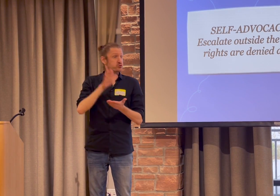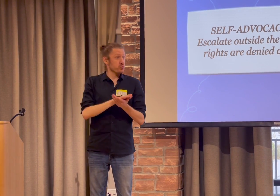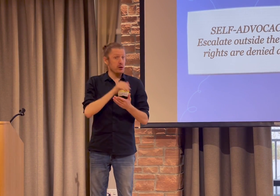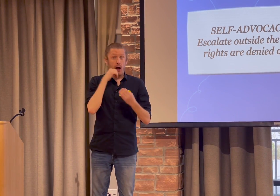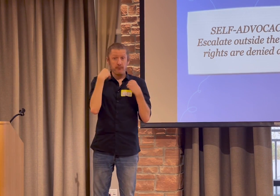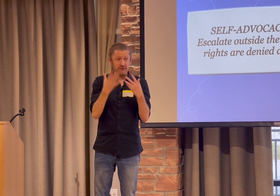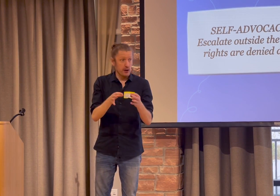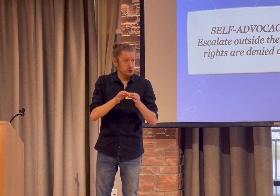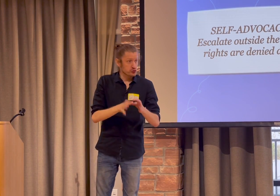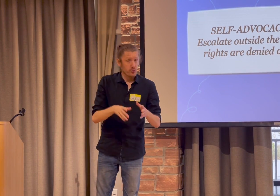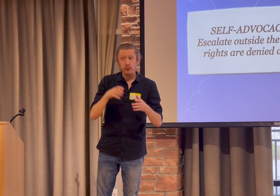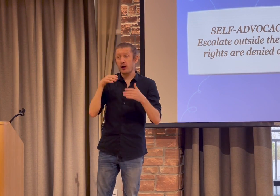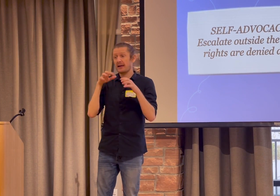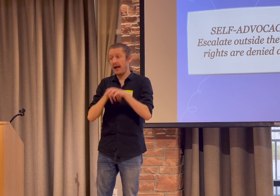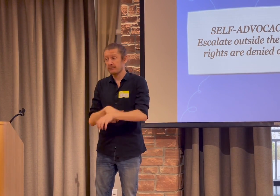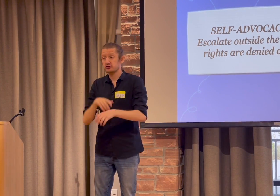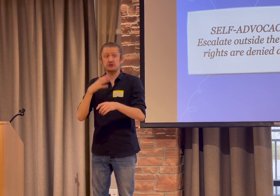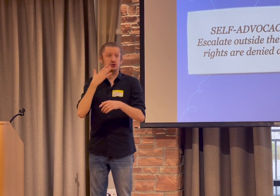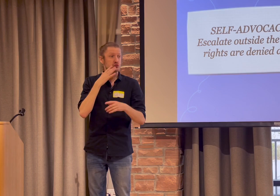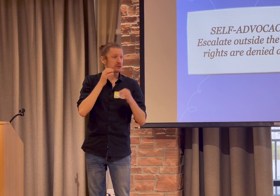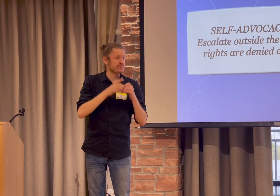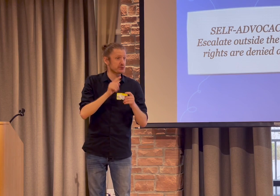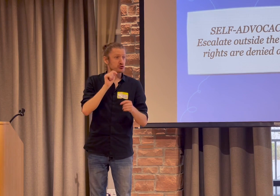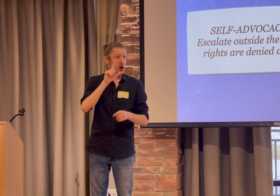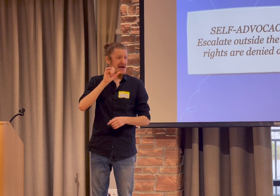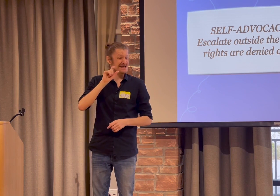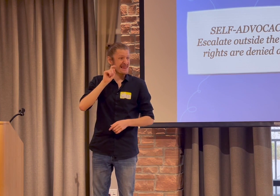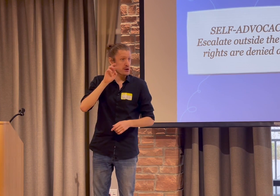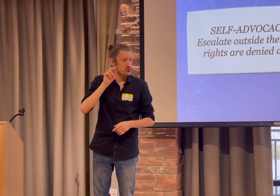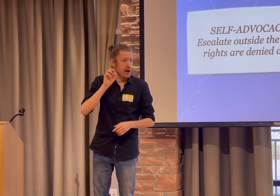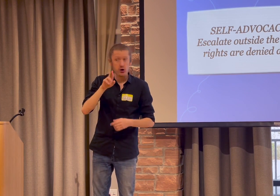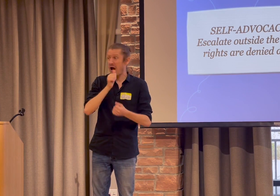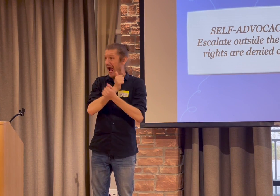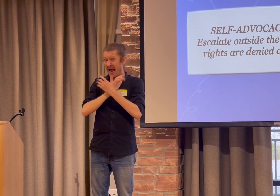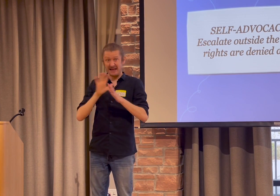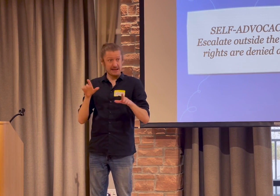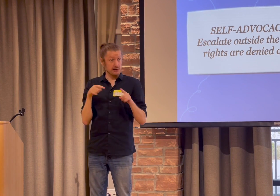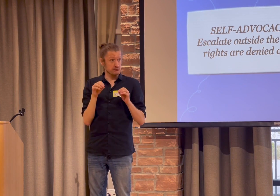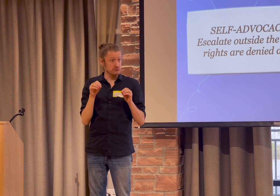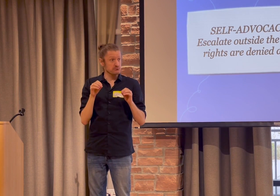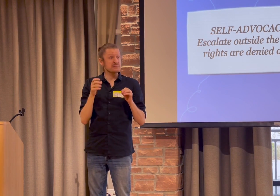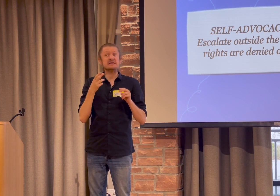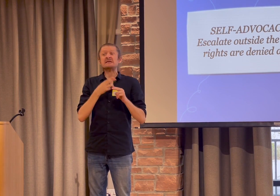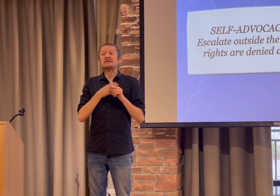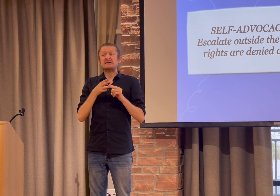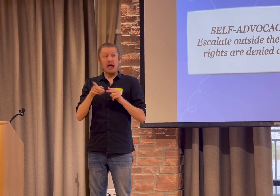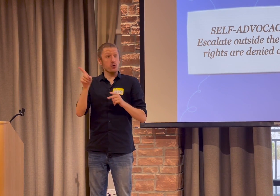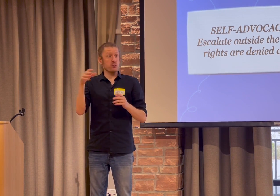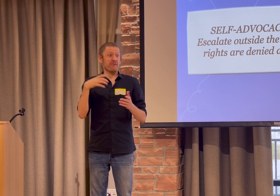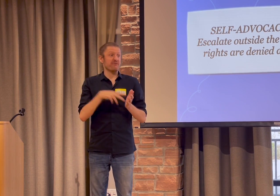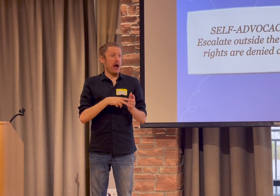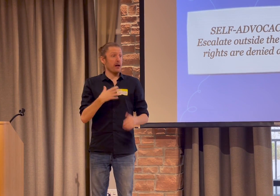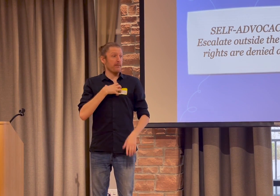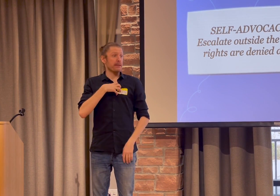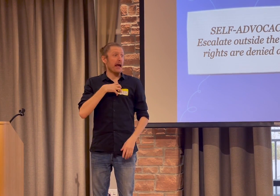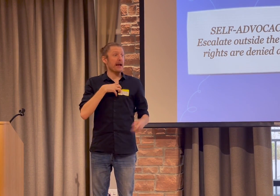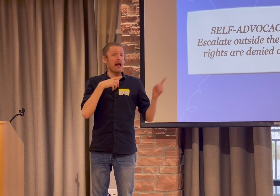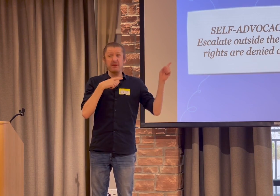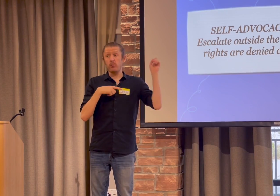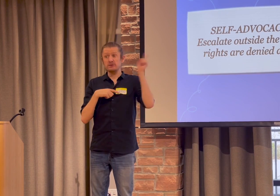the Department of Education has the Office of Civil Rights. If your school does not provide an interpreter, a captionist, a cute